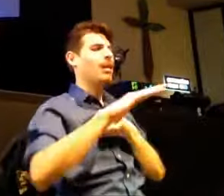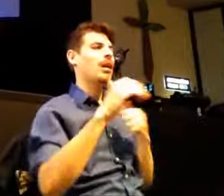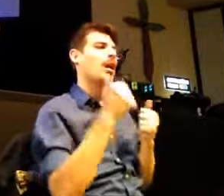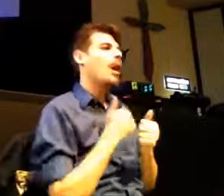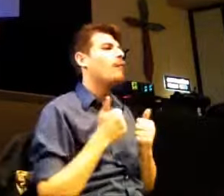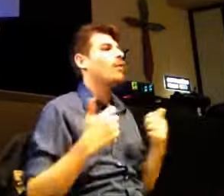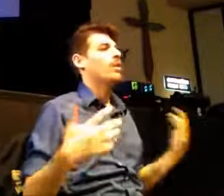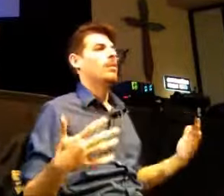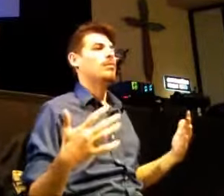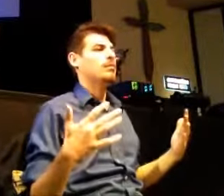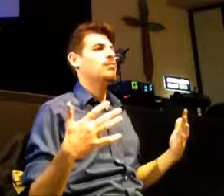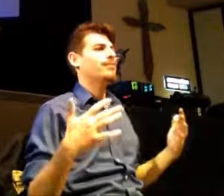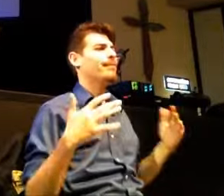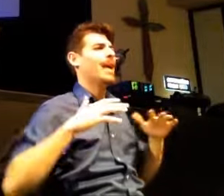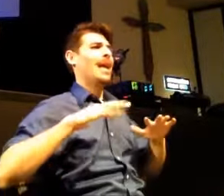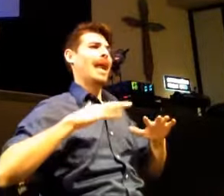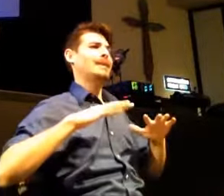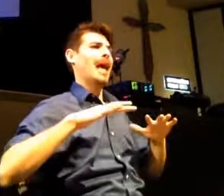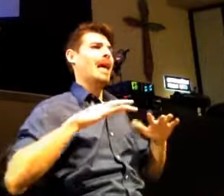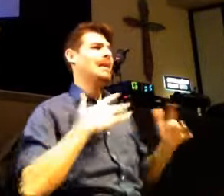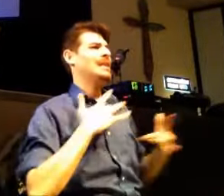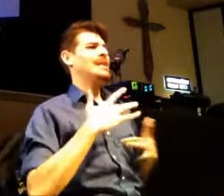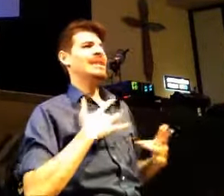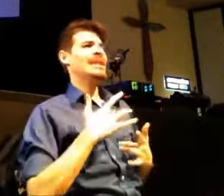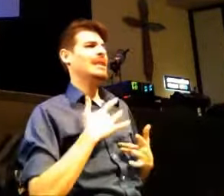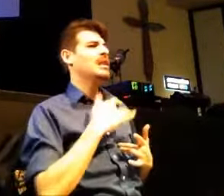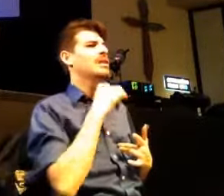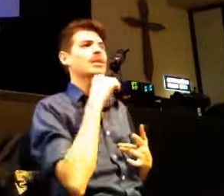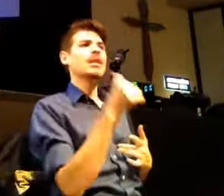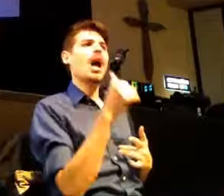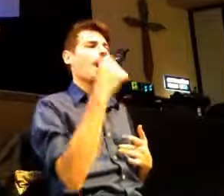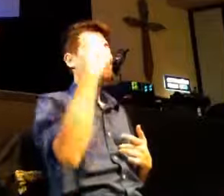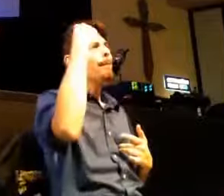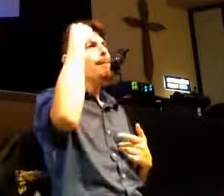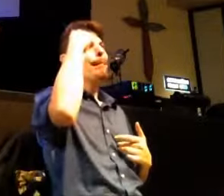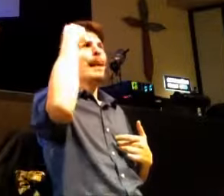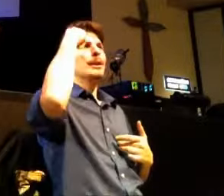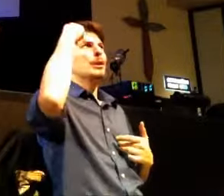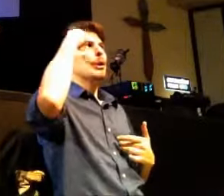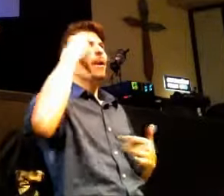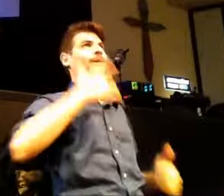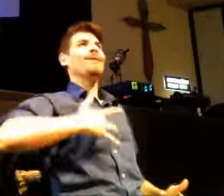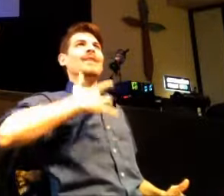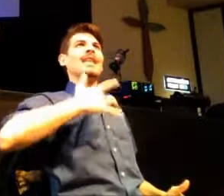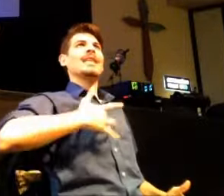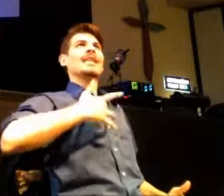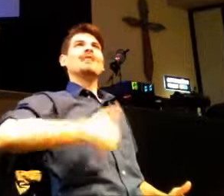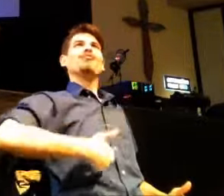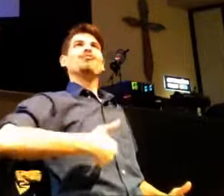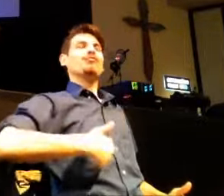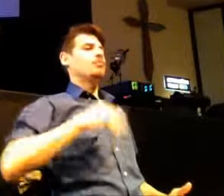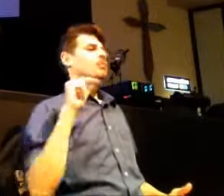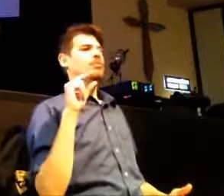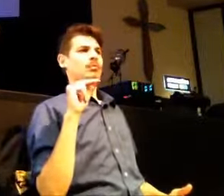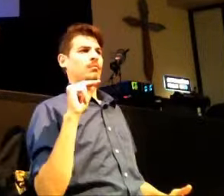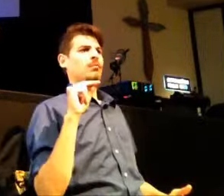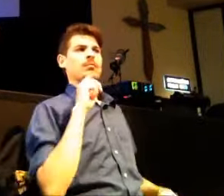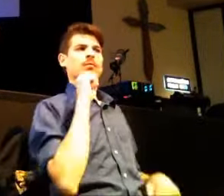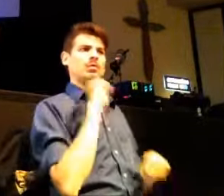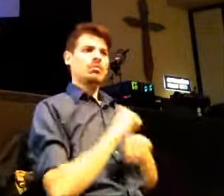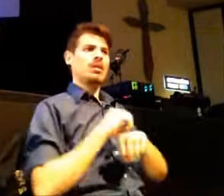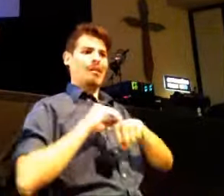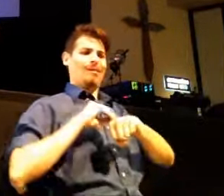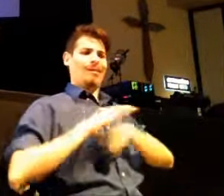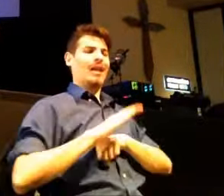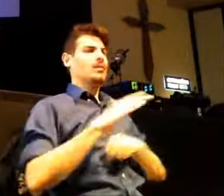Anxiety is also, it's not just a mental thing. It's not just a feeling or an emotion you have. Anxiety affects your